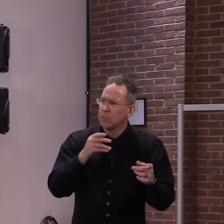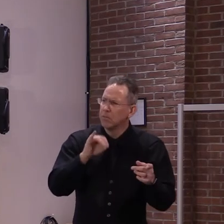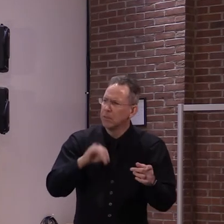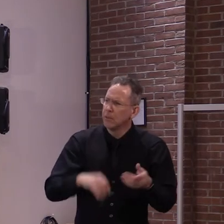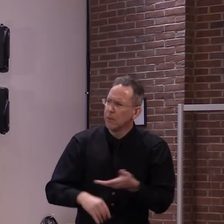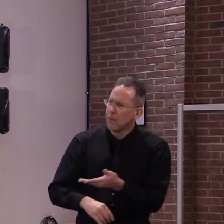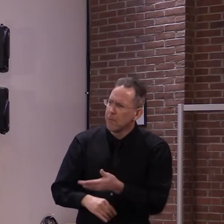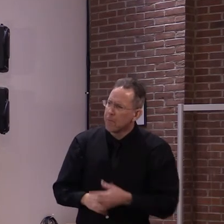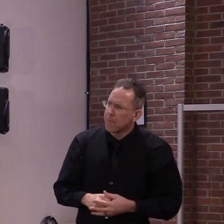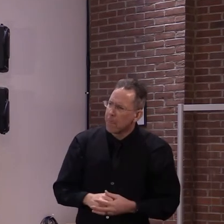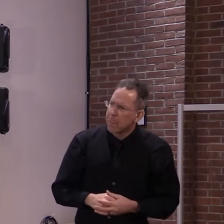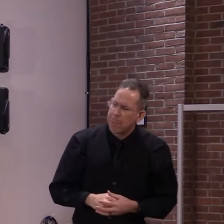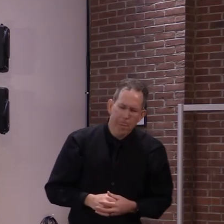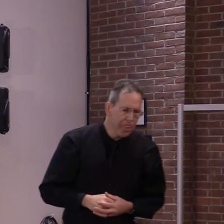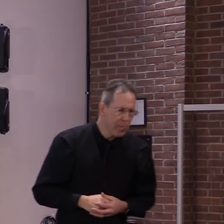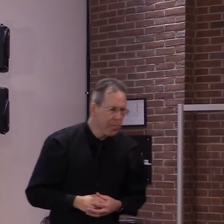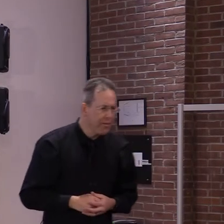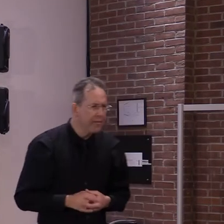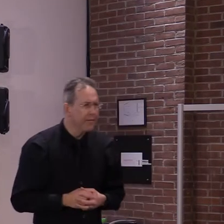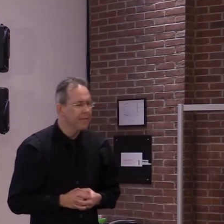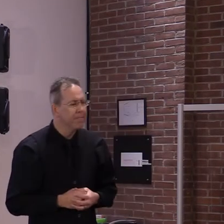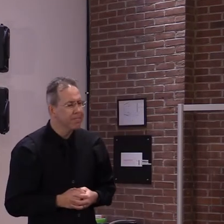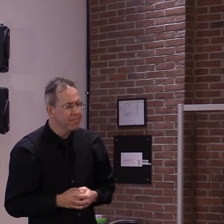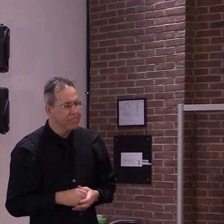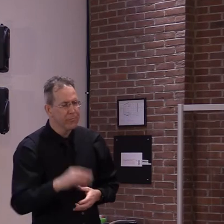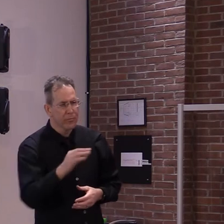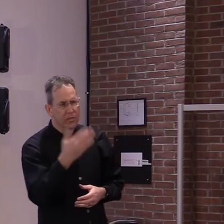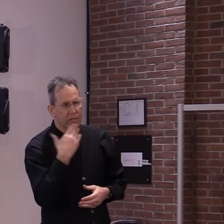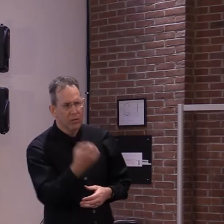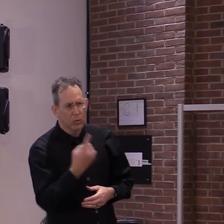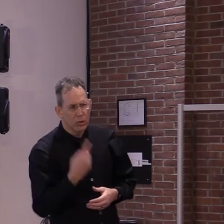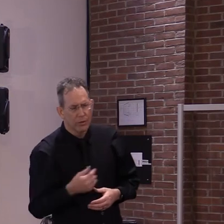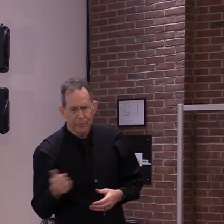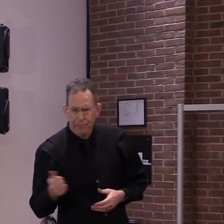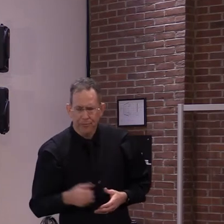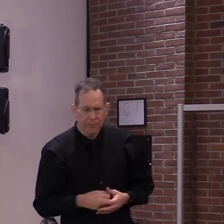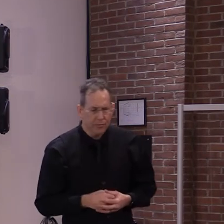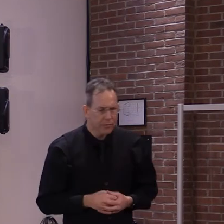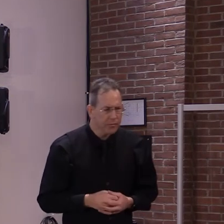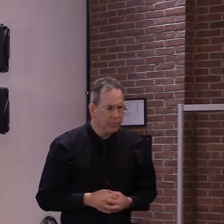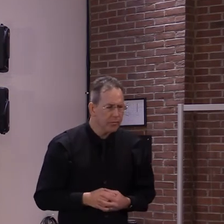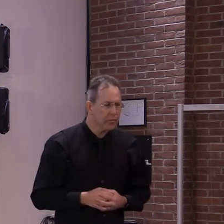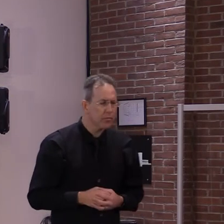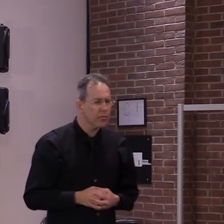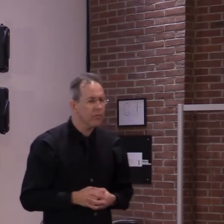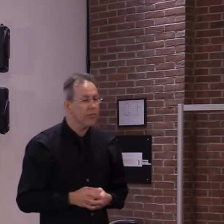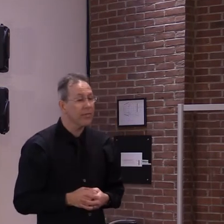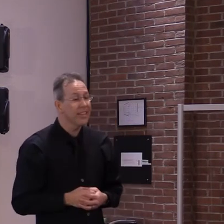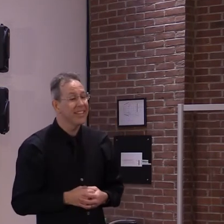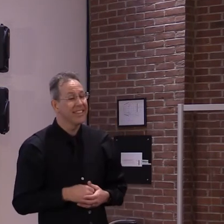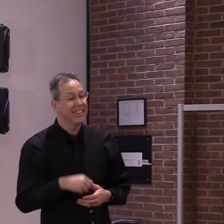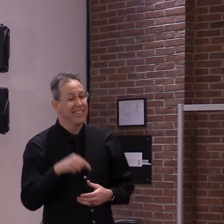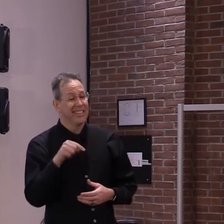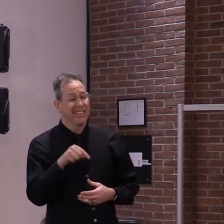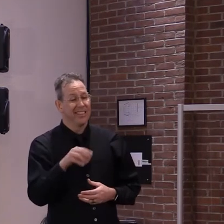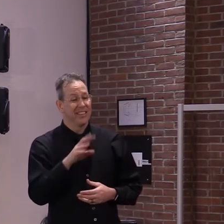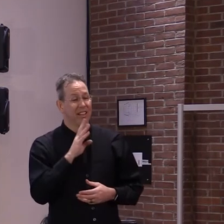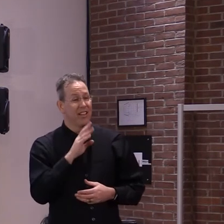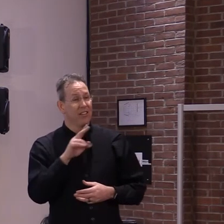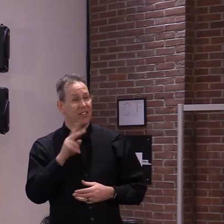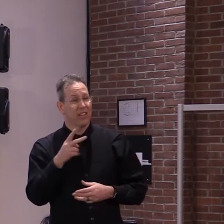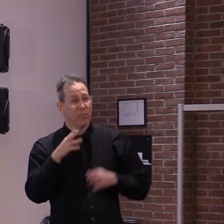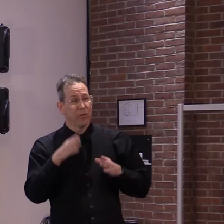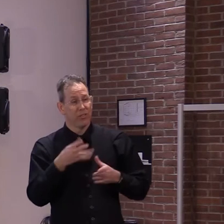thanks for the question liam um the the second death that you're talking about uh was in december um